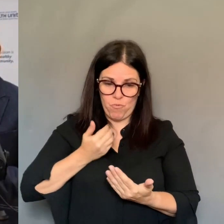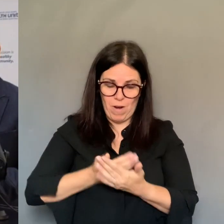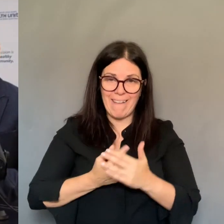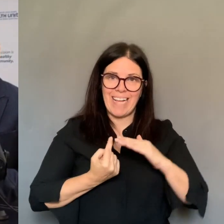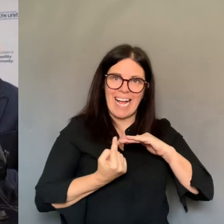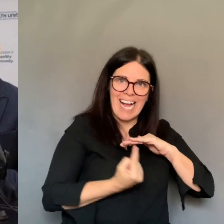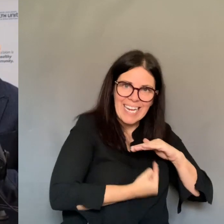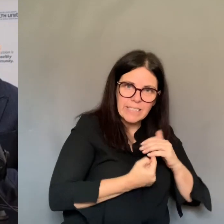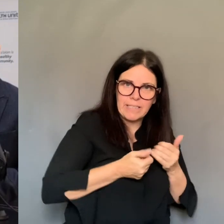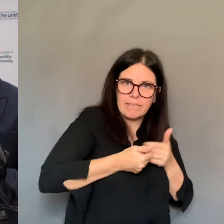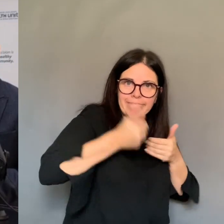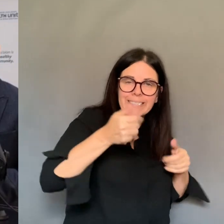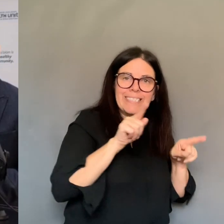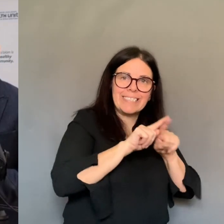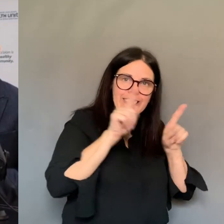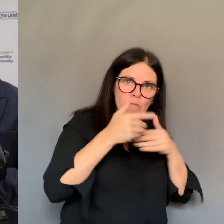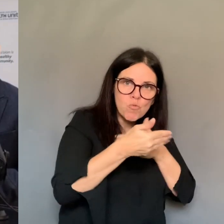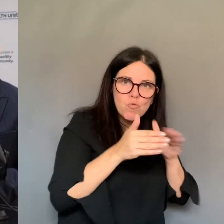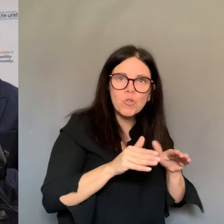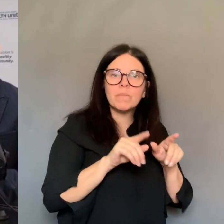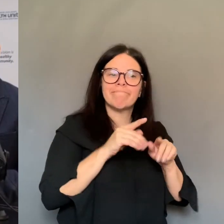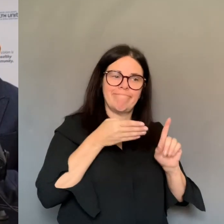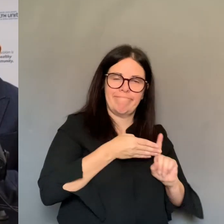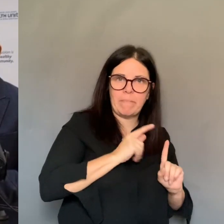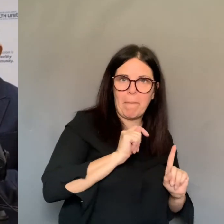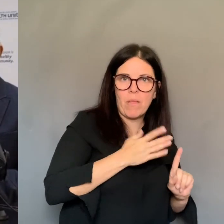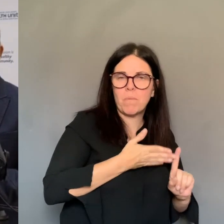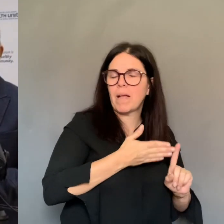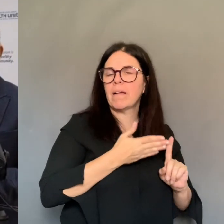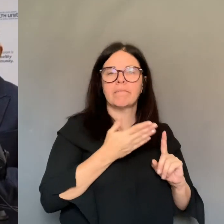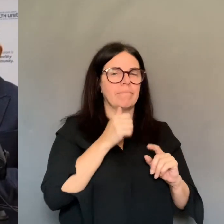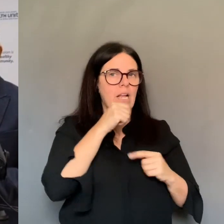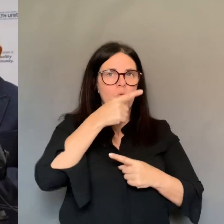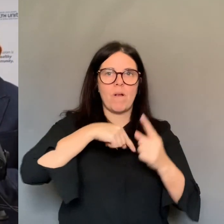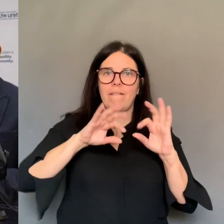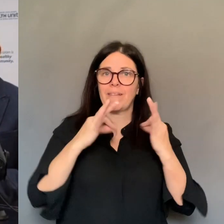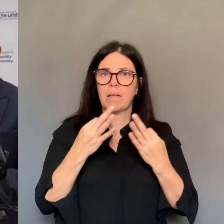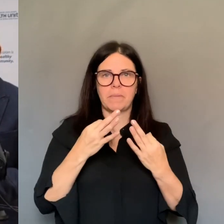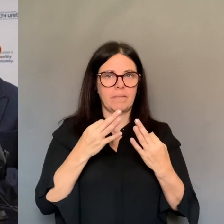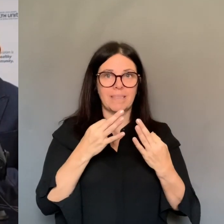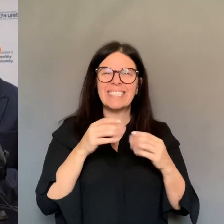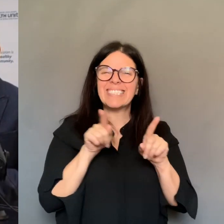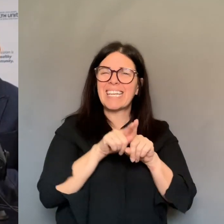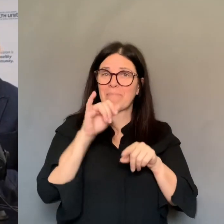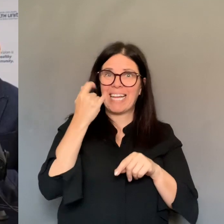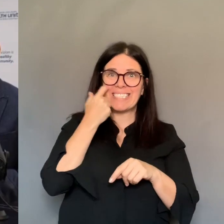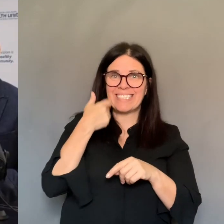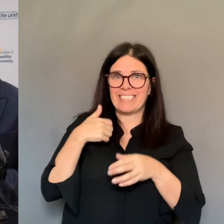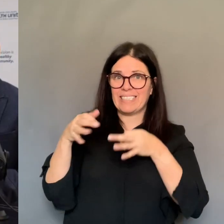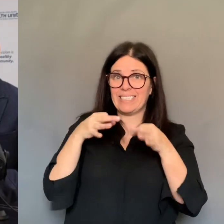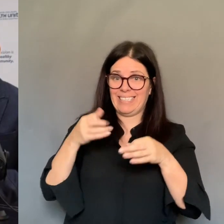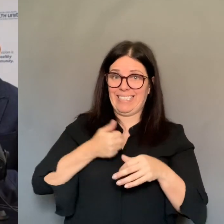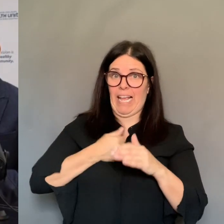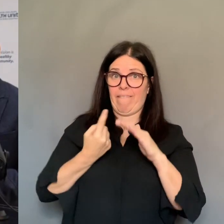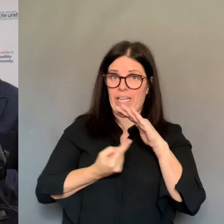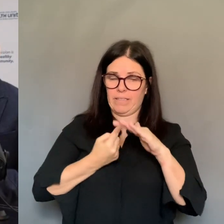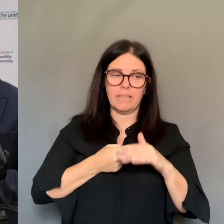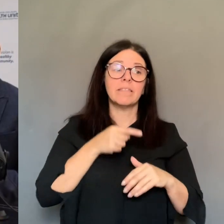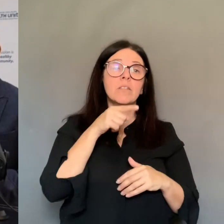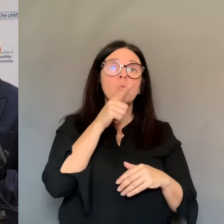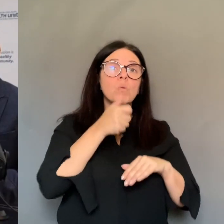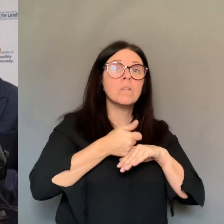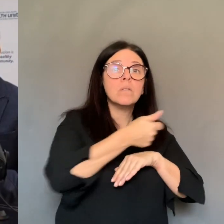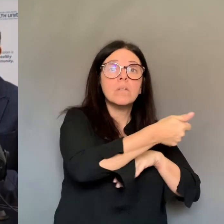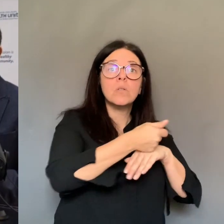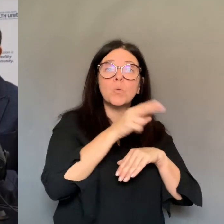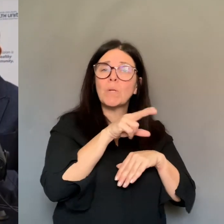even from their family members, just like everyone else who is advised to self-isolate. They should go to work and without any stop along the way. They're not supposed